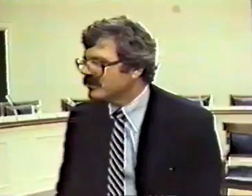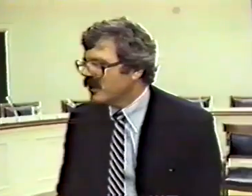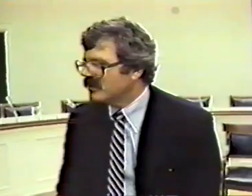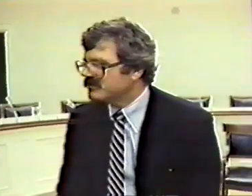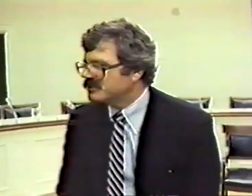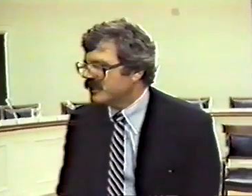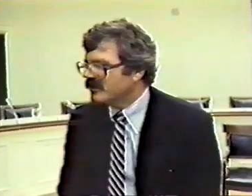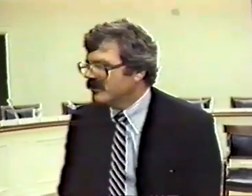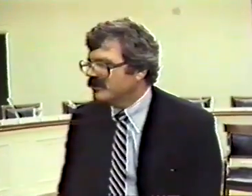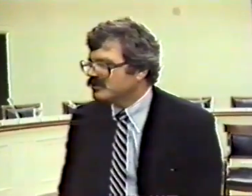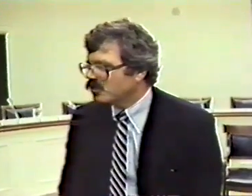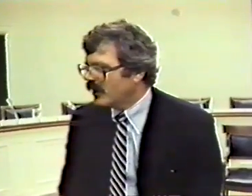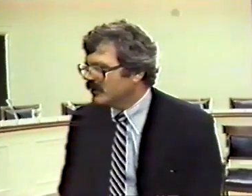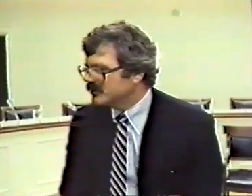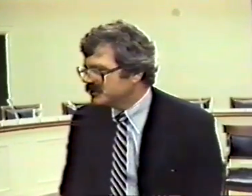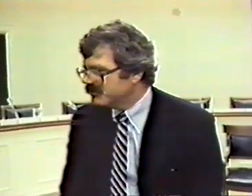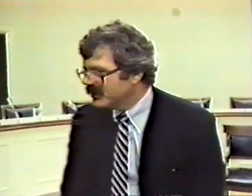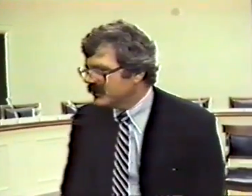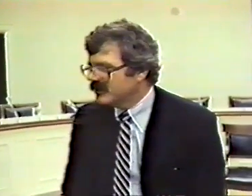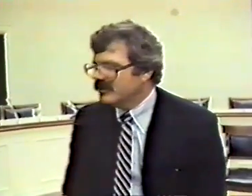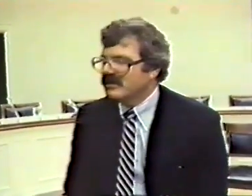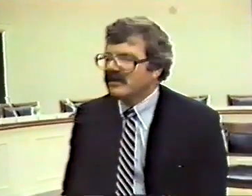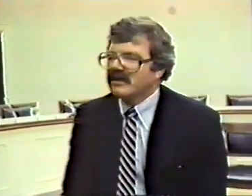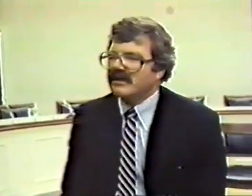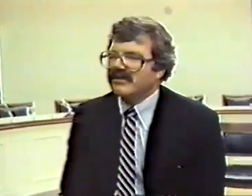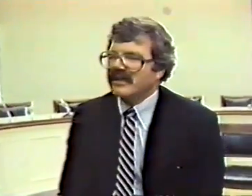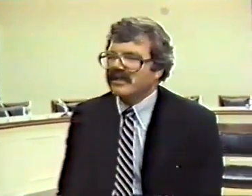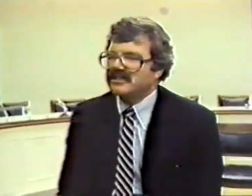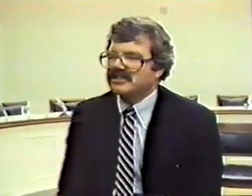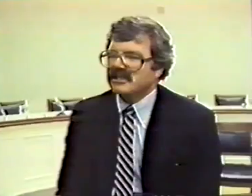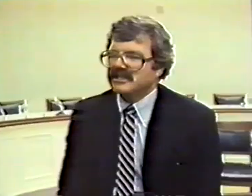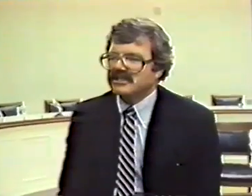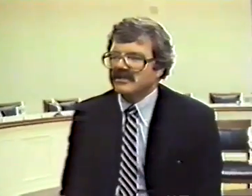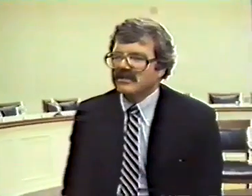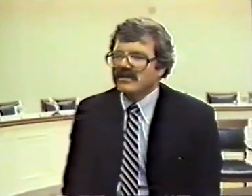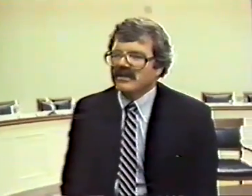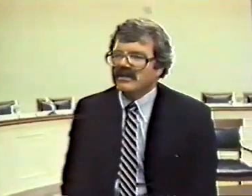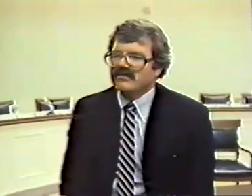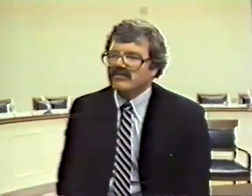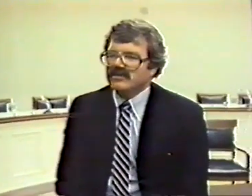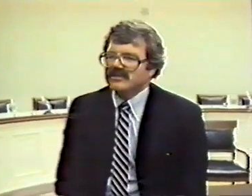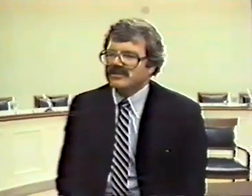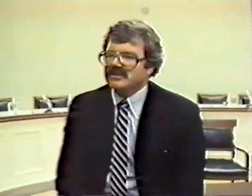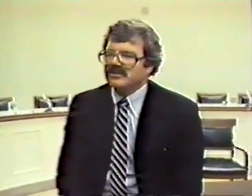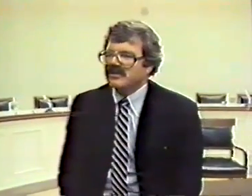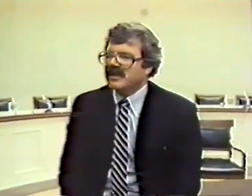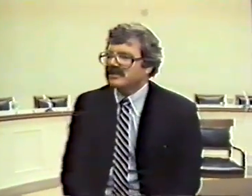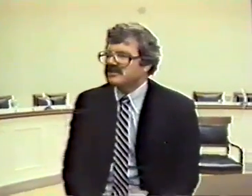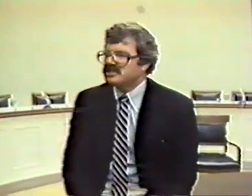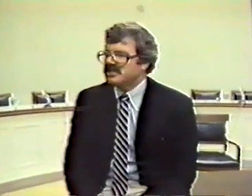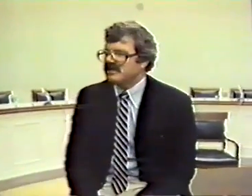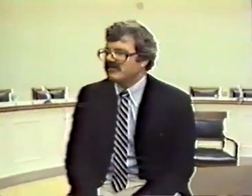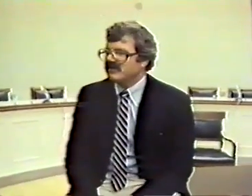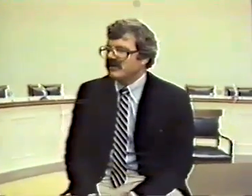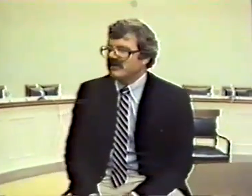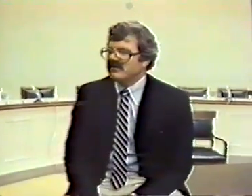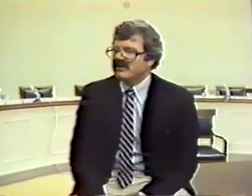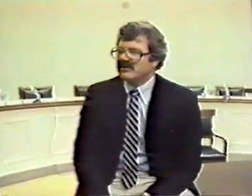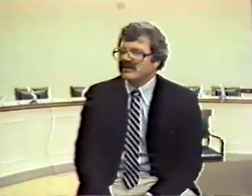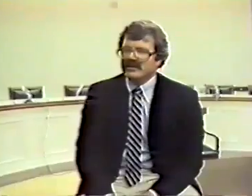that to the Congress yet. He has quietly submitted that legislation for concern. You can't